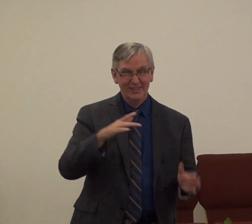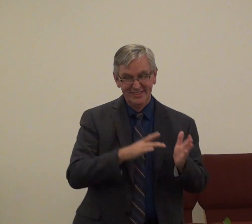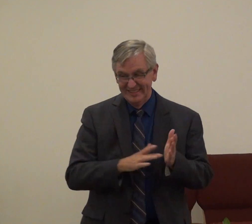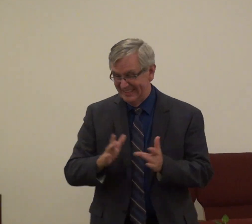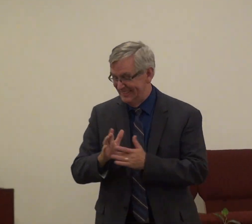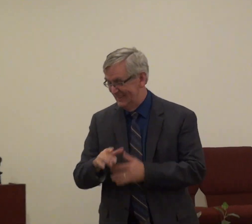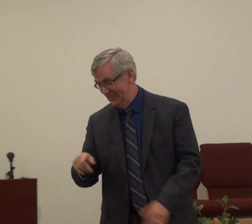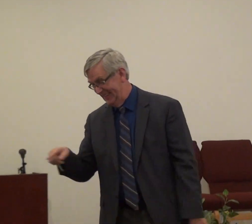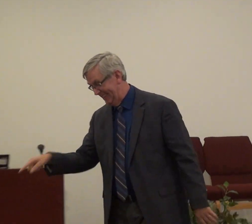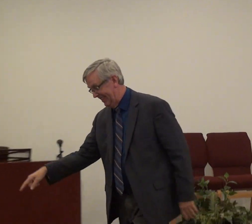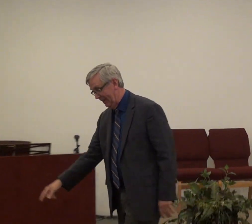Jesus.